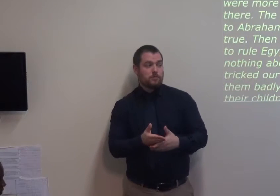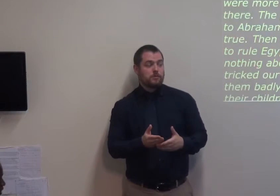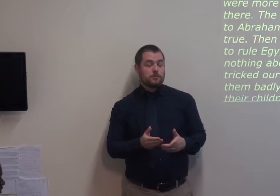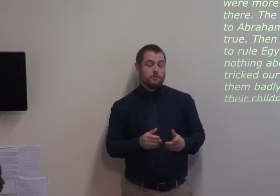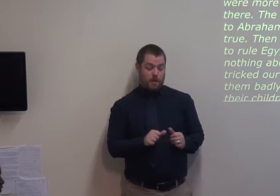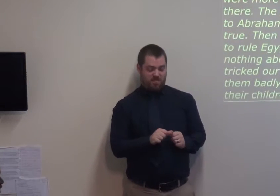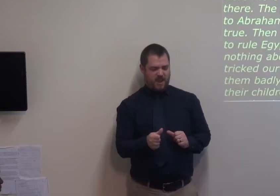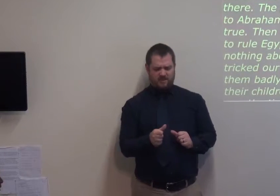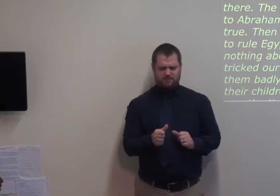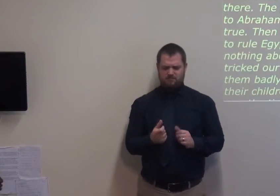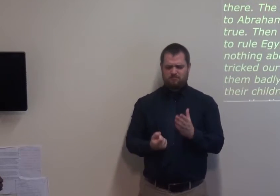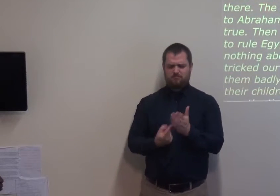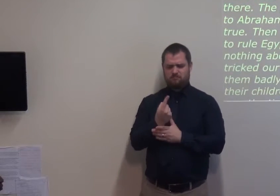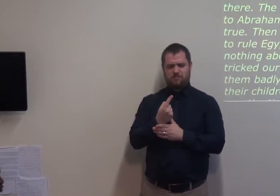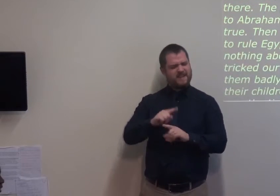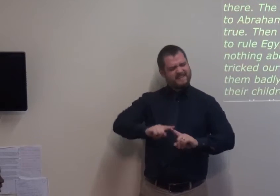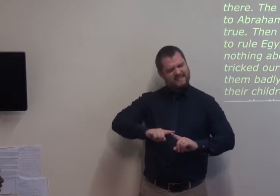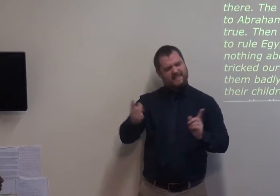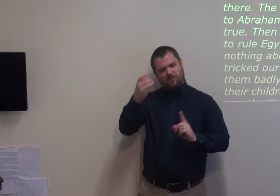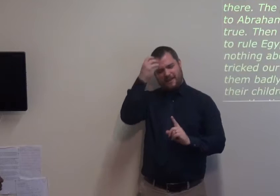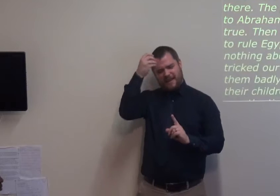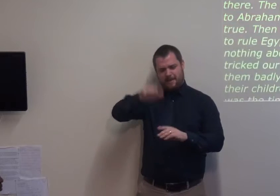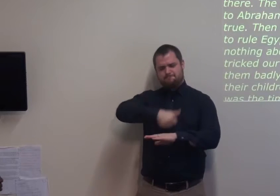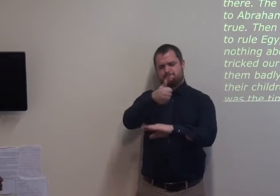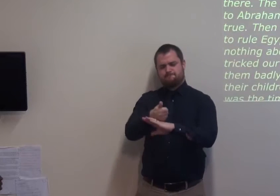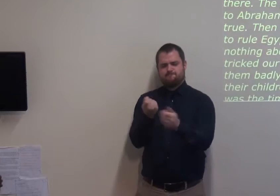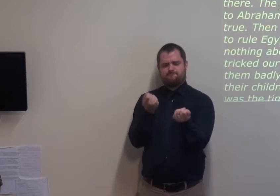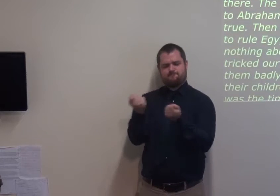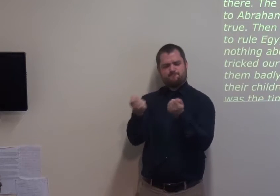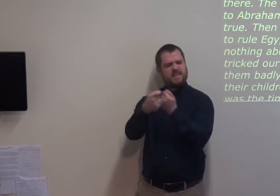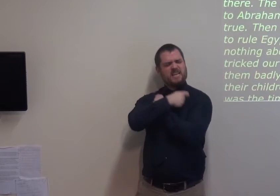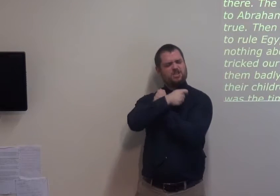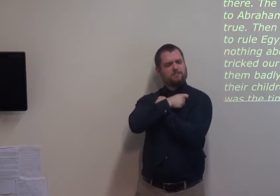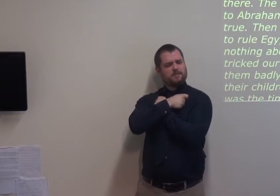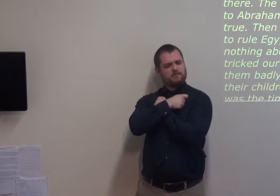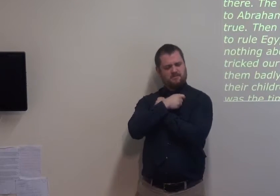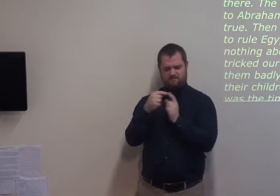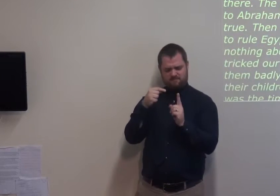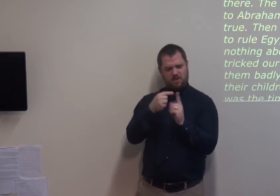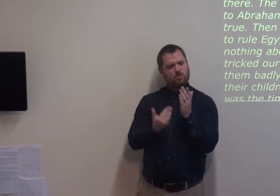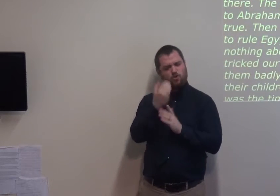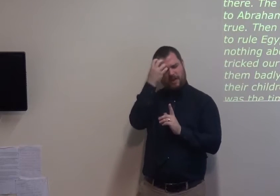Then a different king began to rule Egypt, one who knew nothing about Joseph.